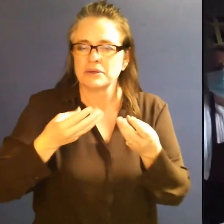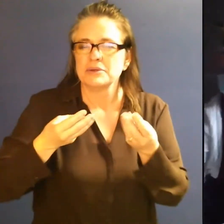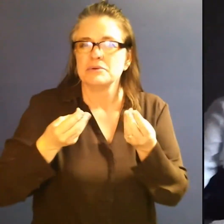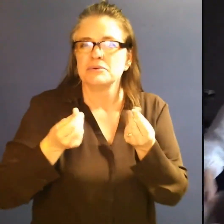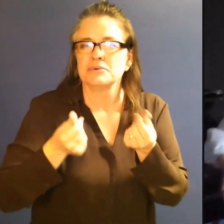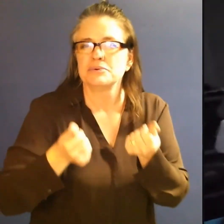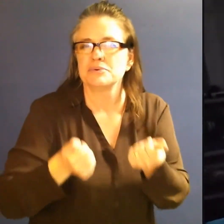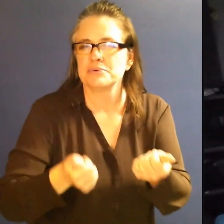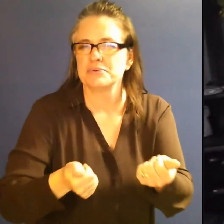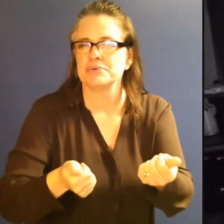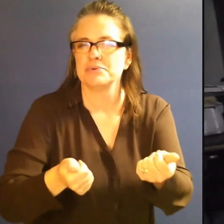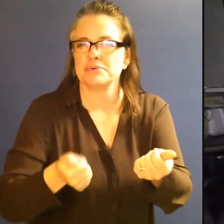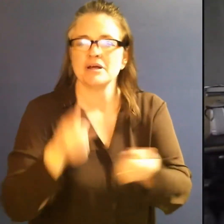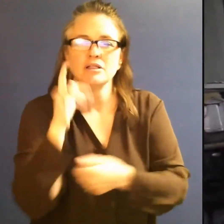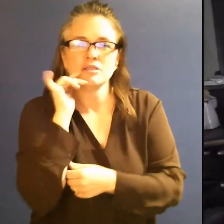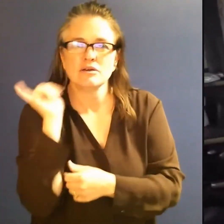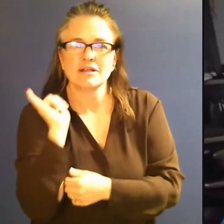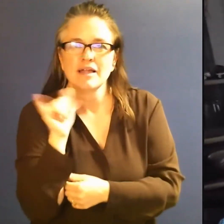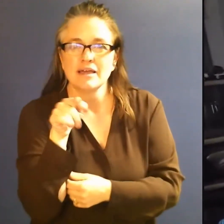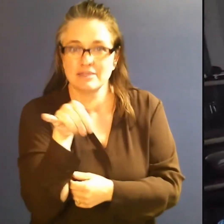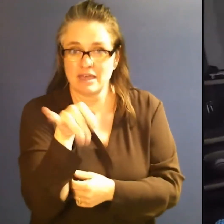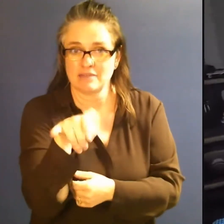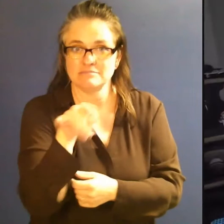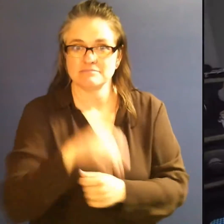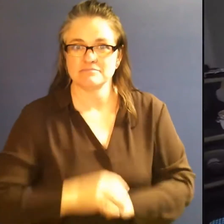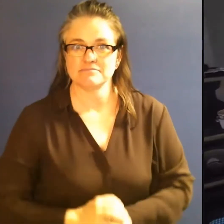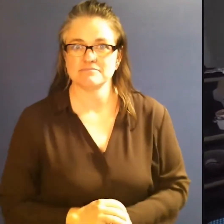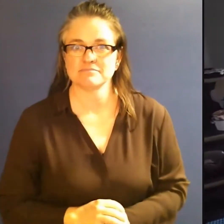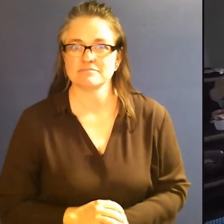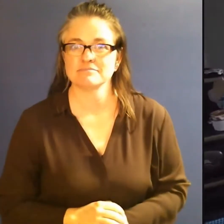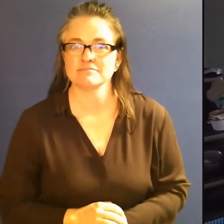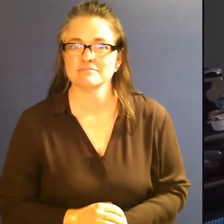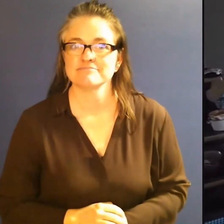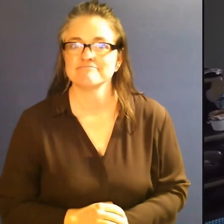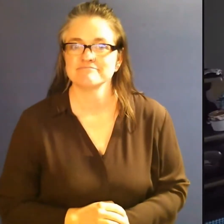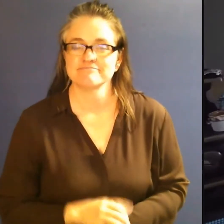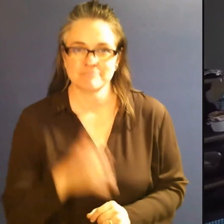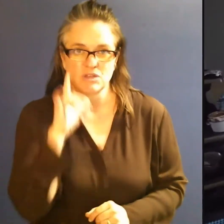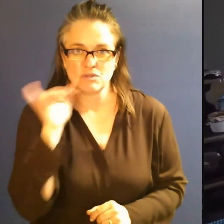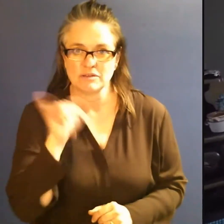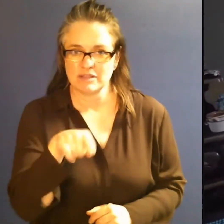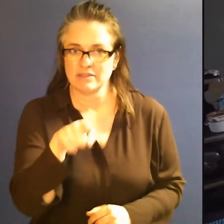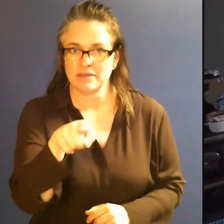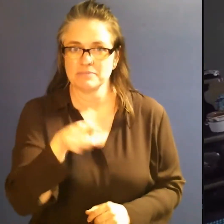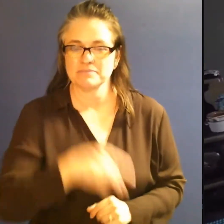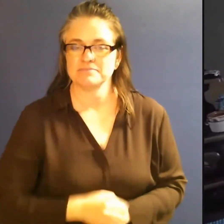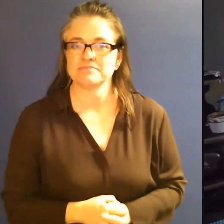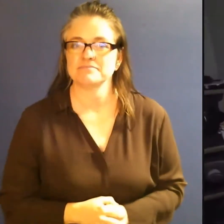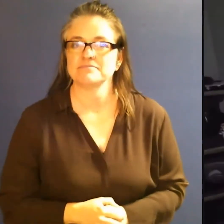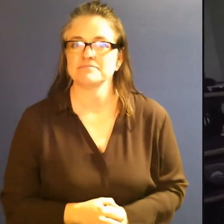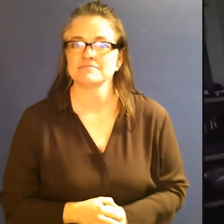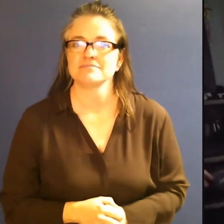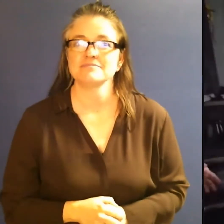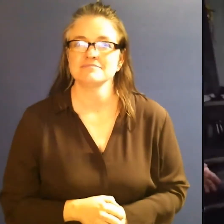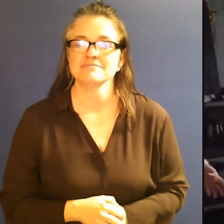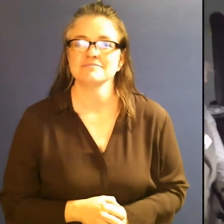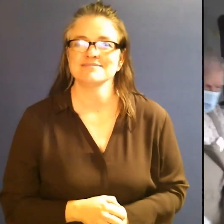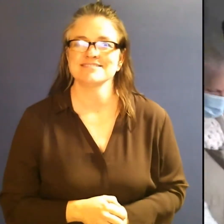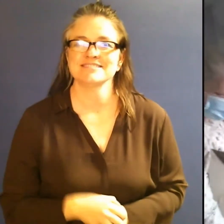then it's going to look like this. This is our finished cookie dough. Kathy's going to go ahead